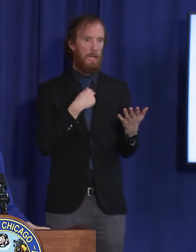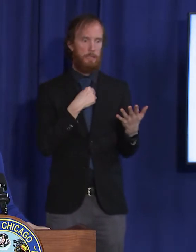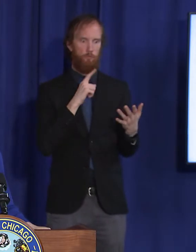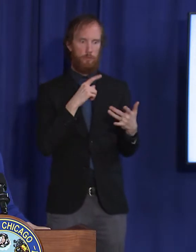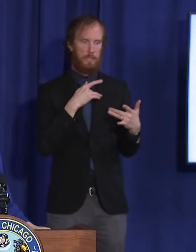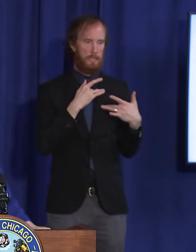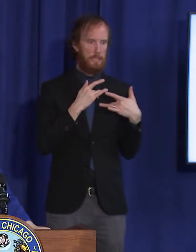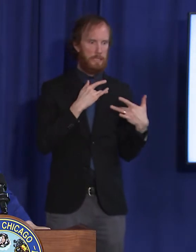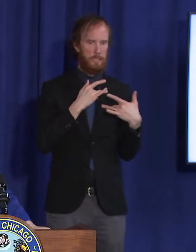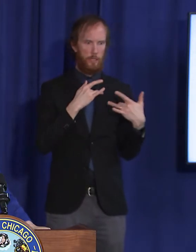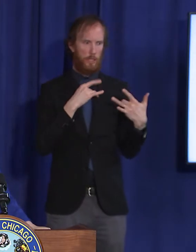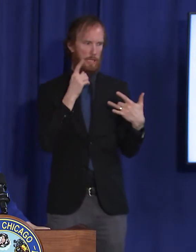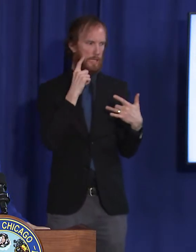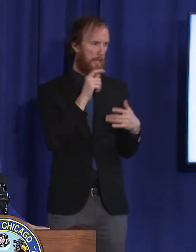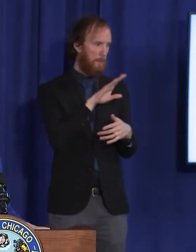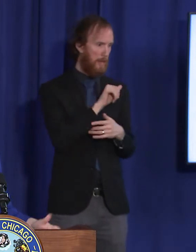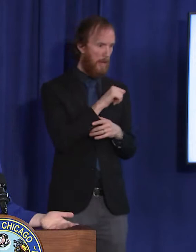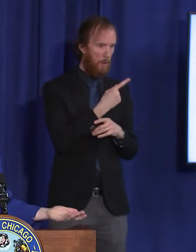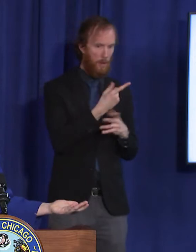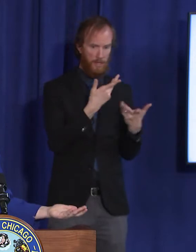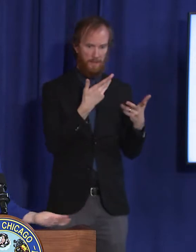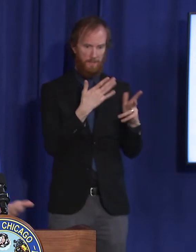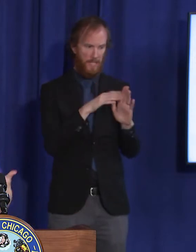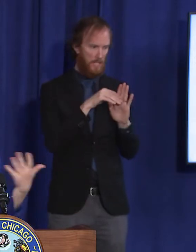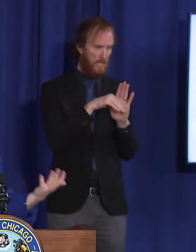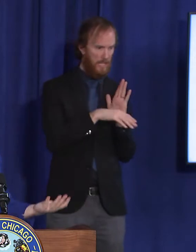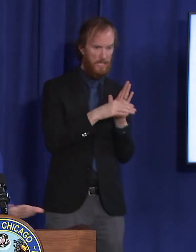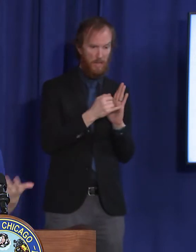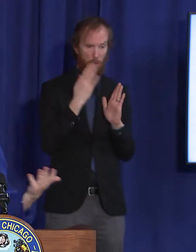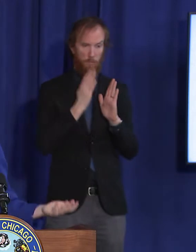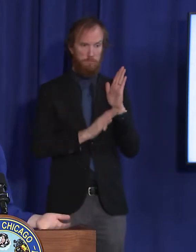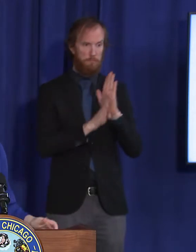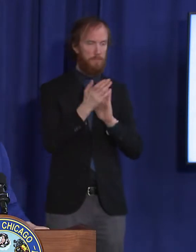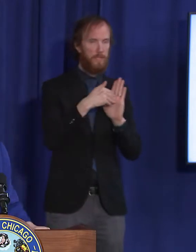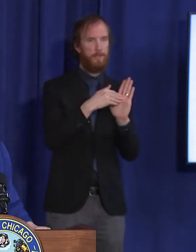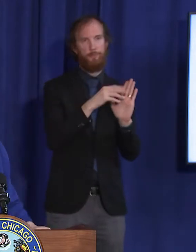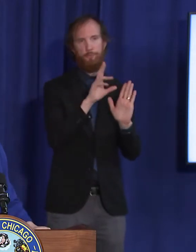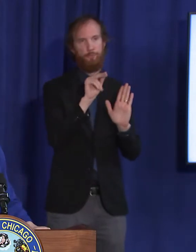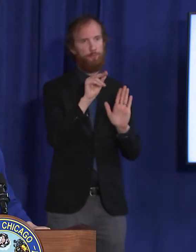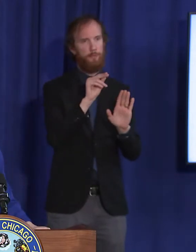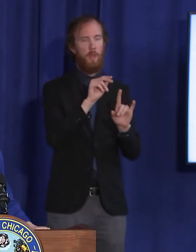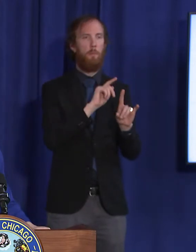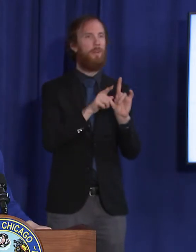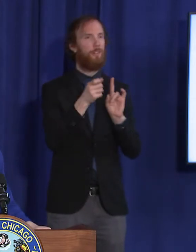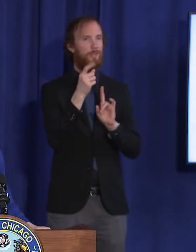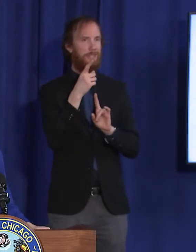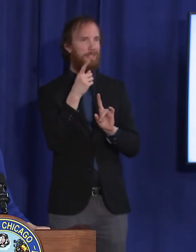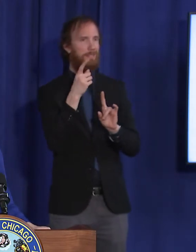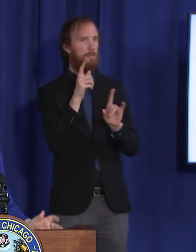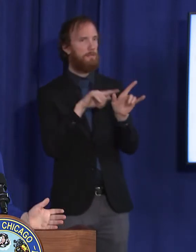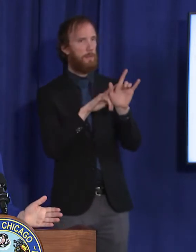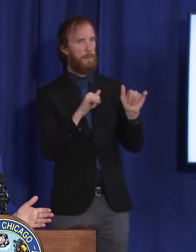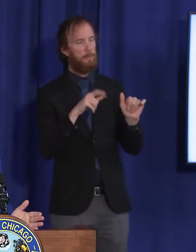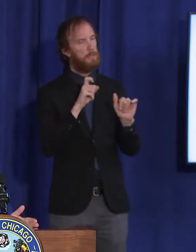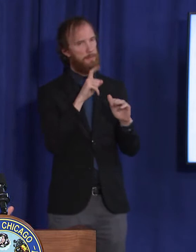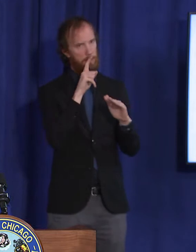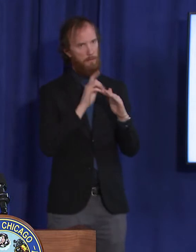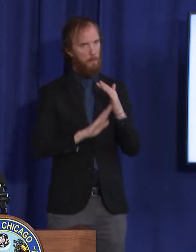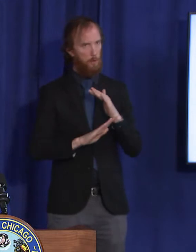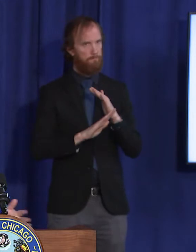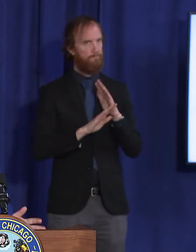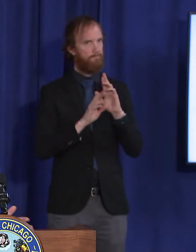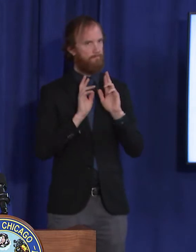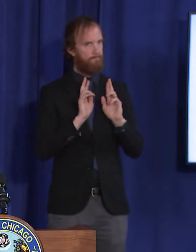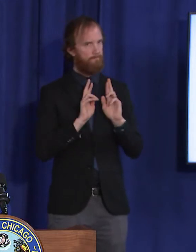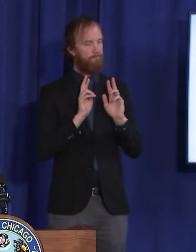through BA1 and kind of came all the way back down. But it would be, you have to be humble when you're talking about this. And that's where I think we're